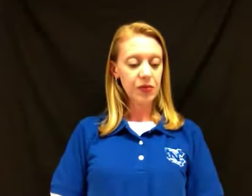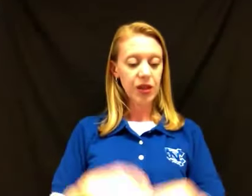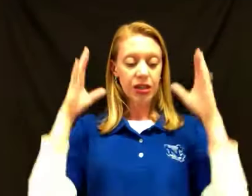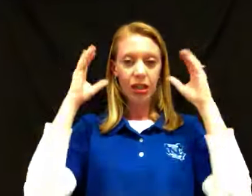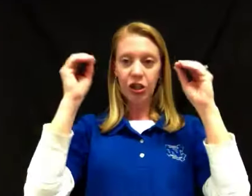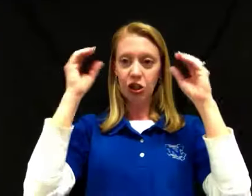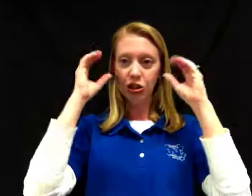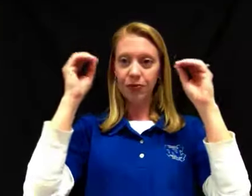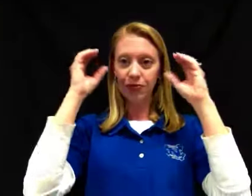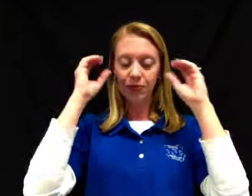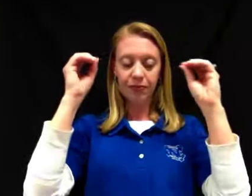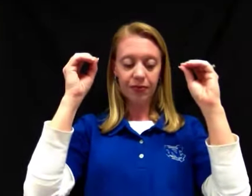Teach.